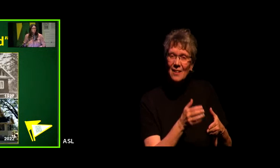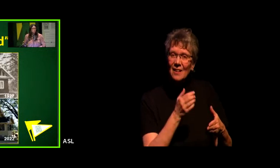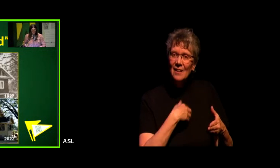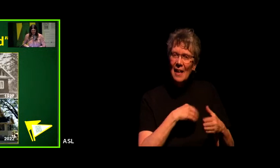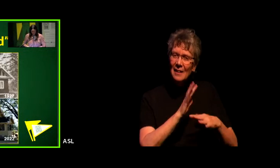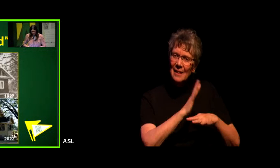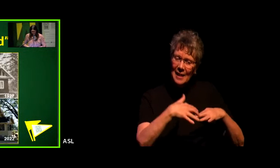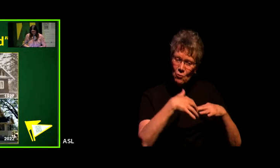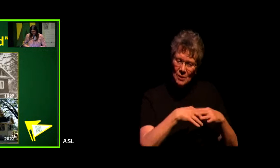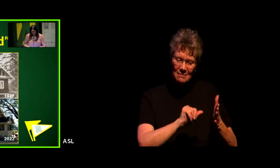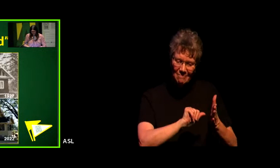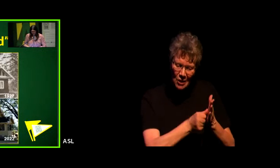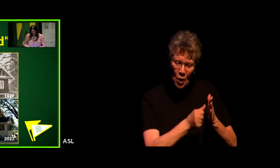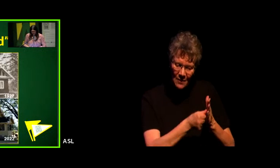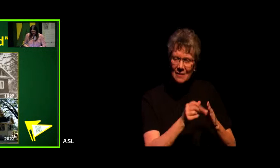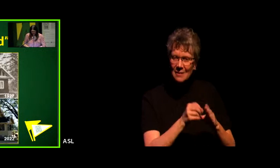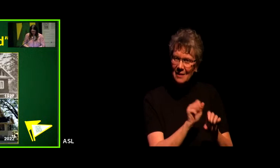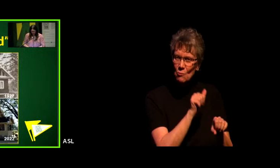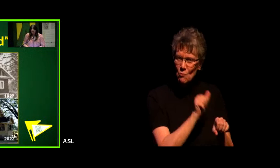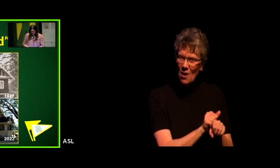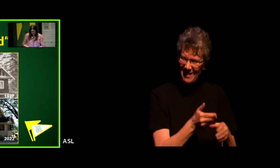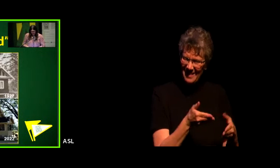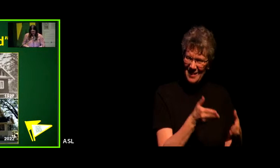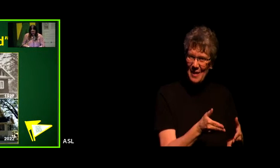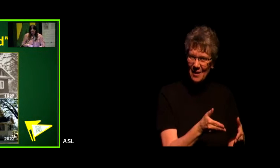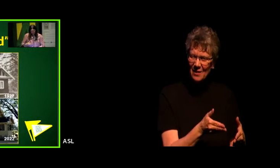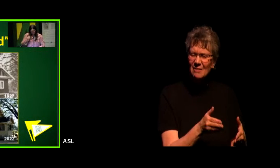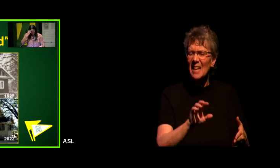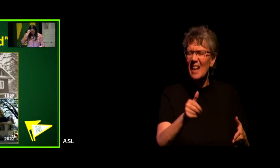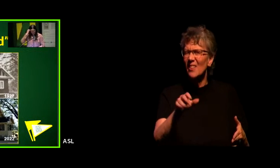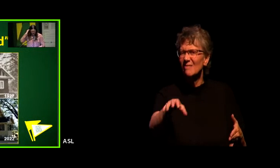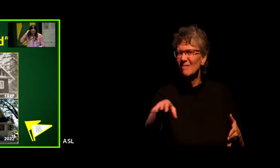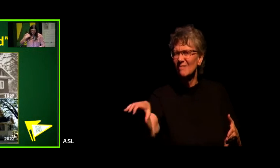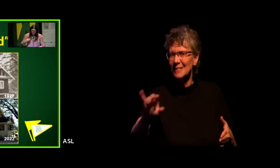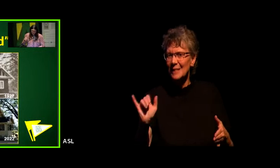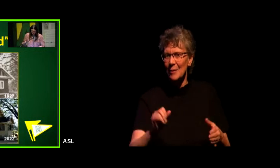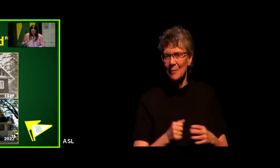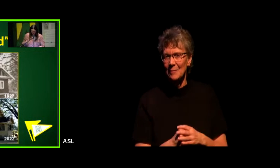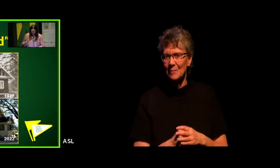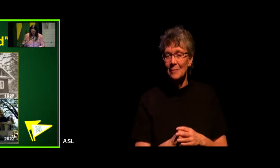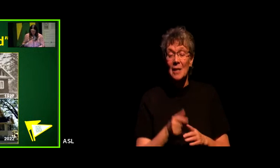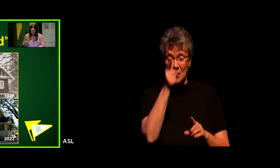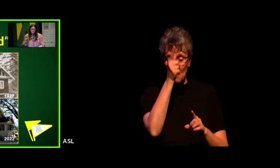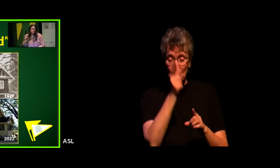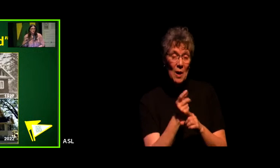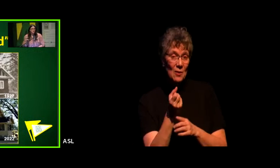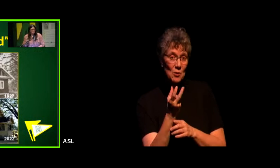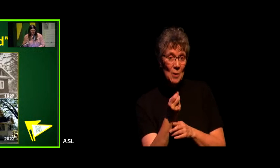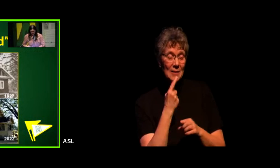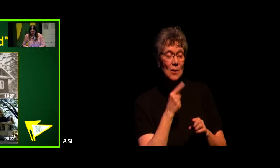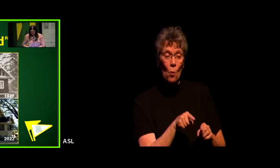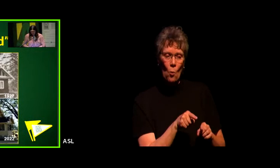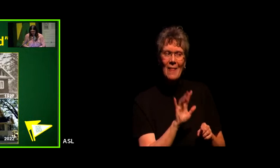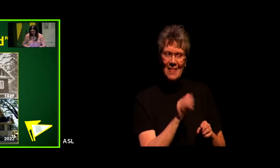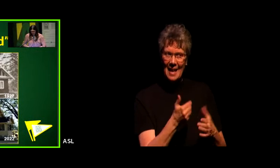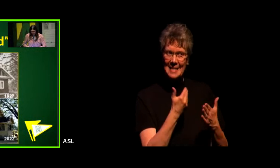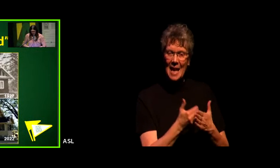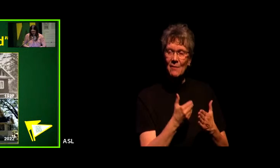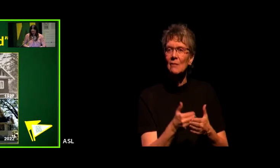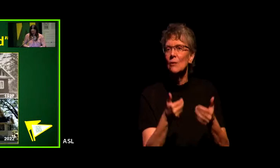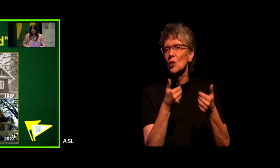more petroglyphs. Brother 12 believed that the Aquarian Foundation might actually be looking at evidence of the lost land, which